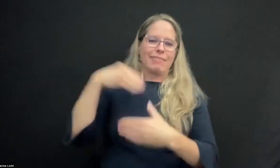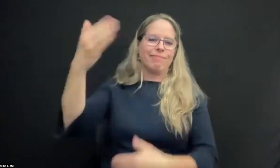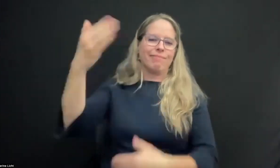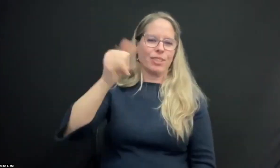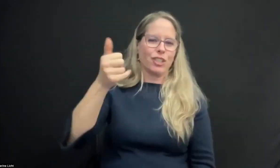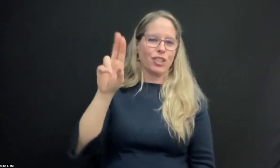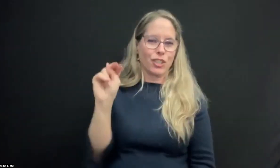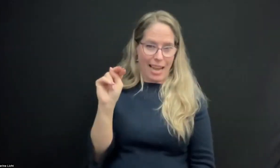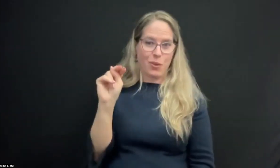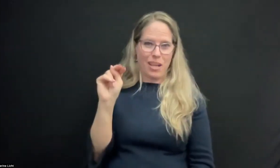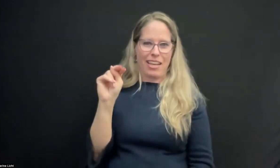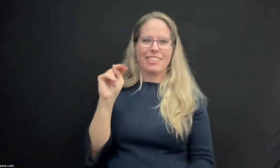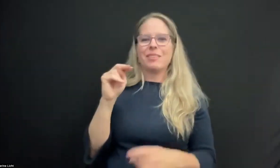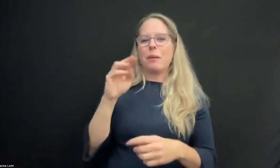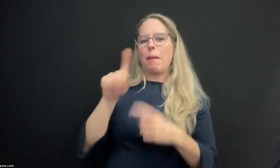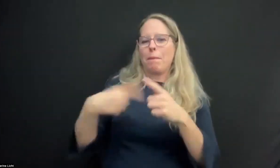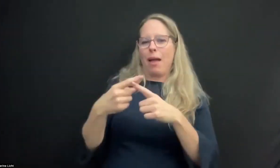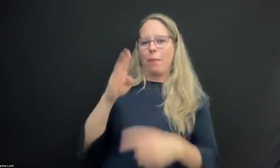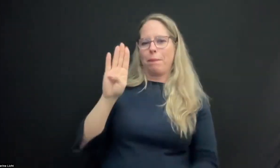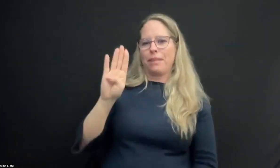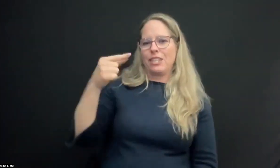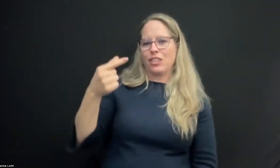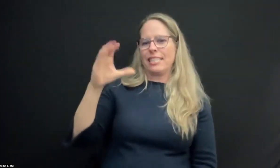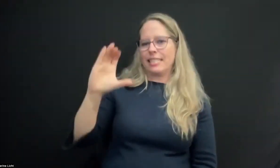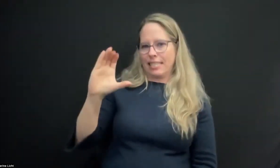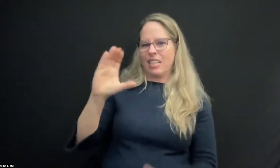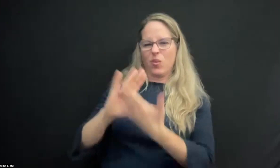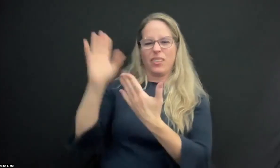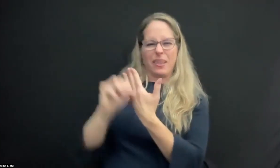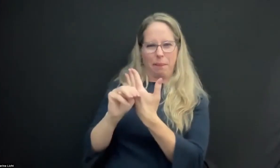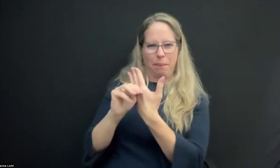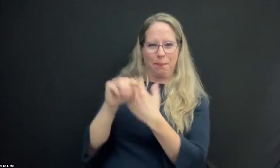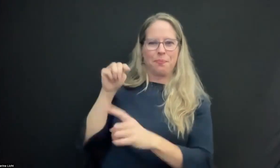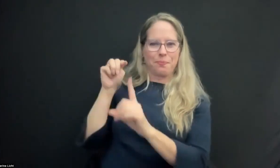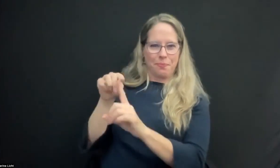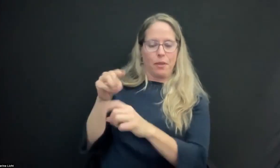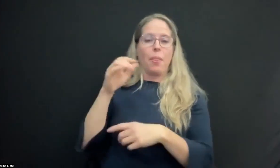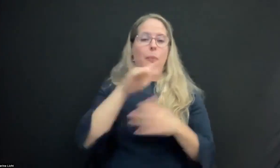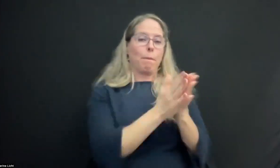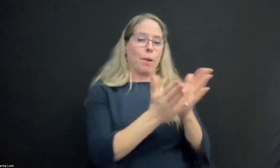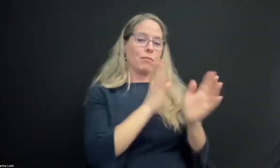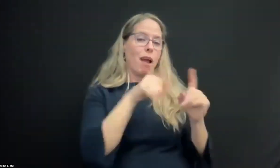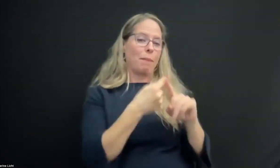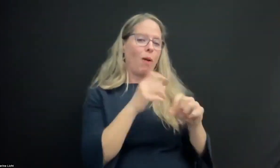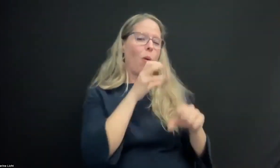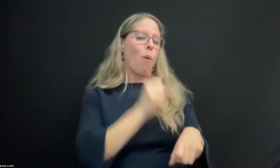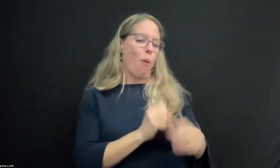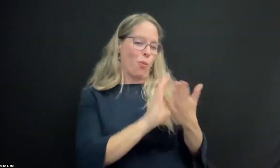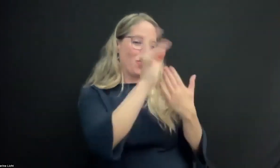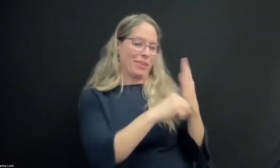will be in January. It's about BGC curriculum. The book, Rachel's